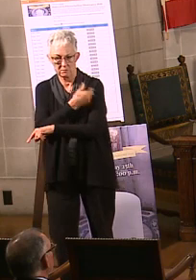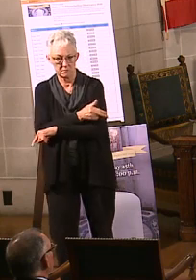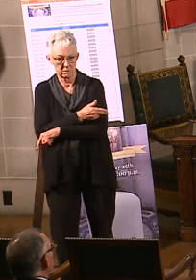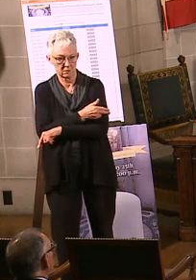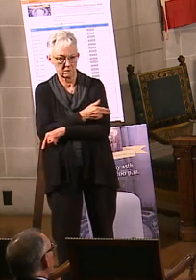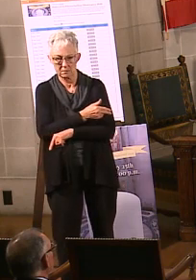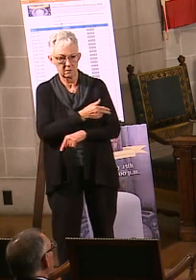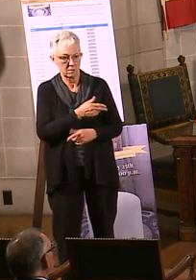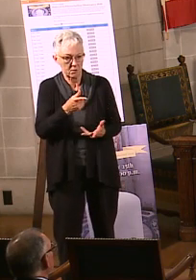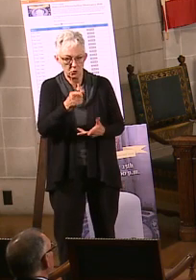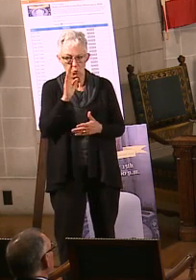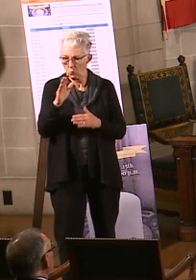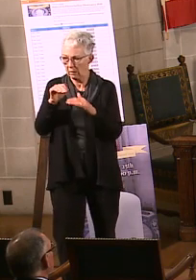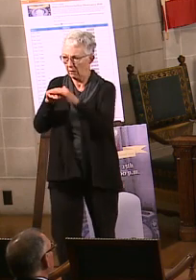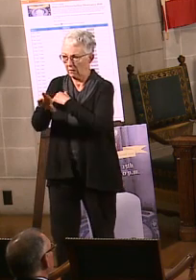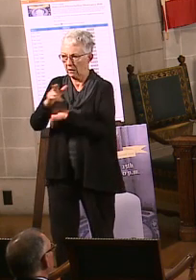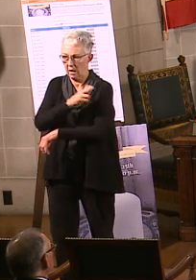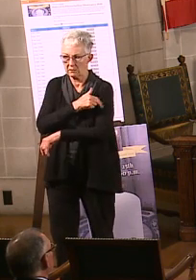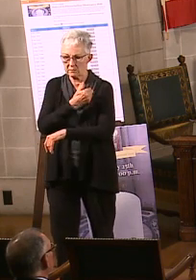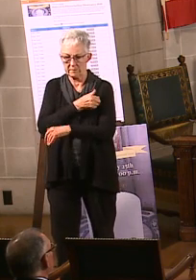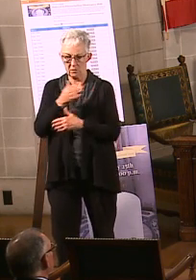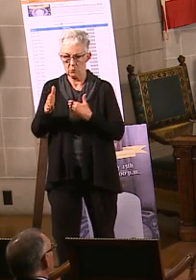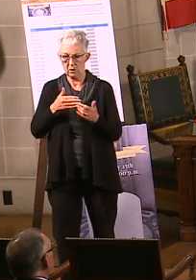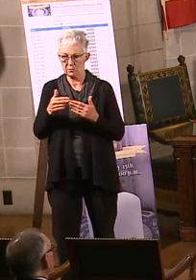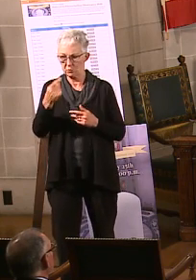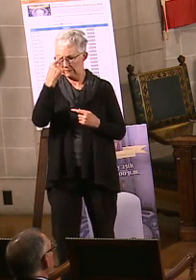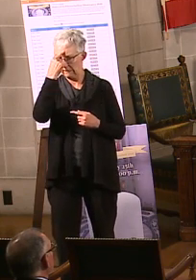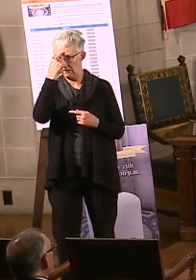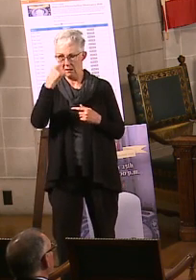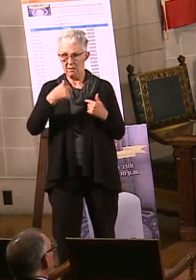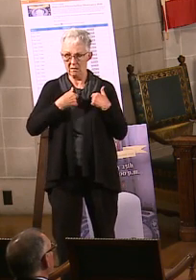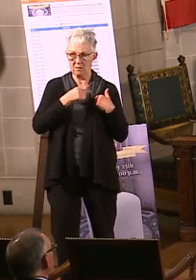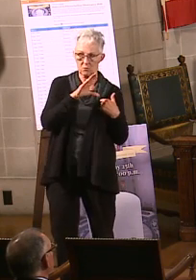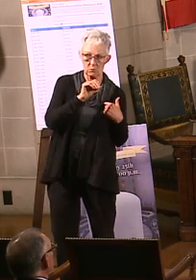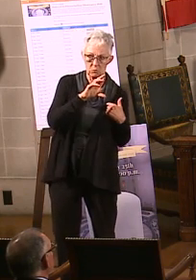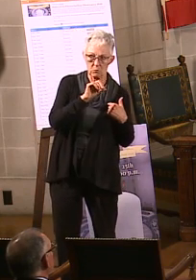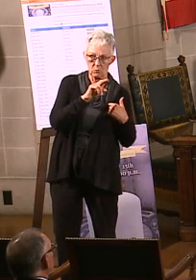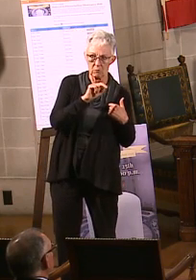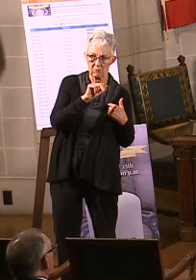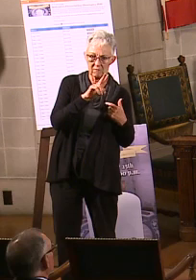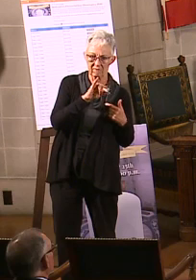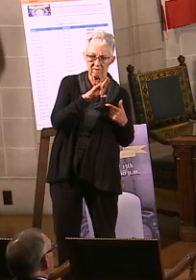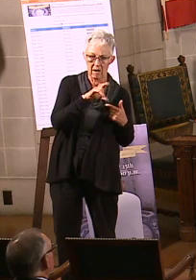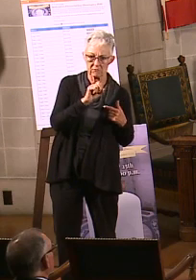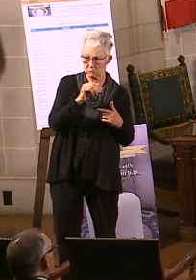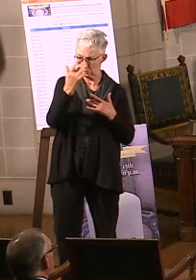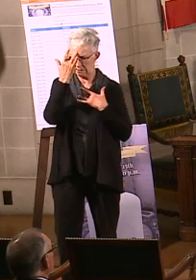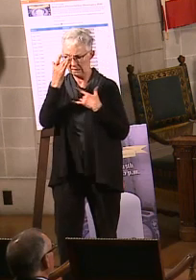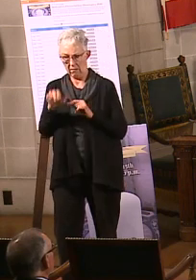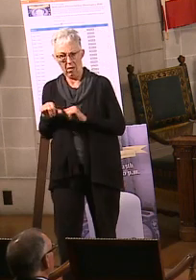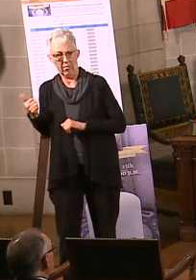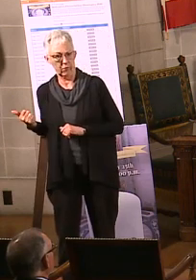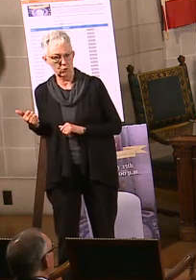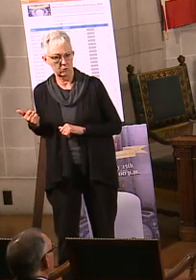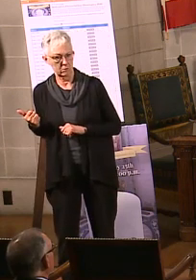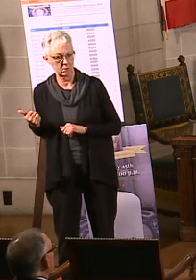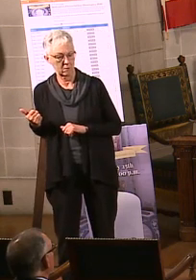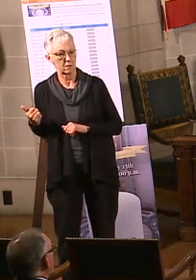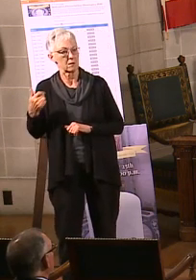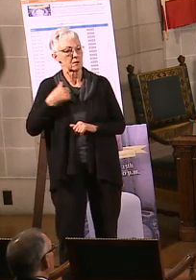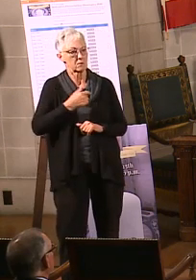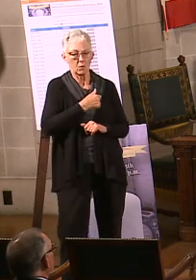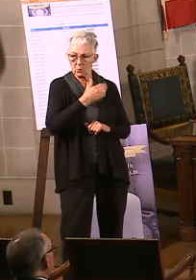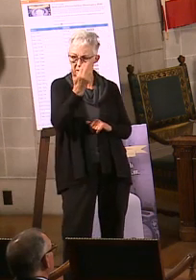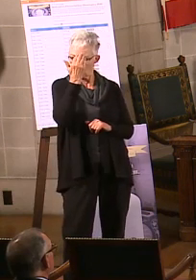got coronavirus or not. Whether you get tested positive or not, you're going to show up at the hospital. And so that is a concrete number that we know